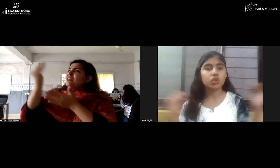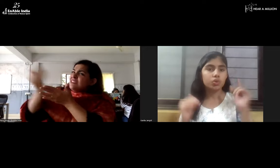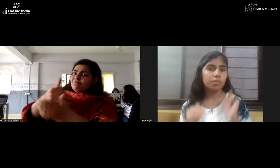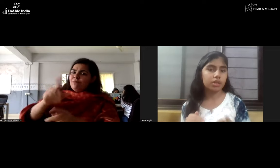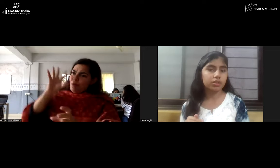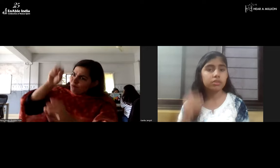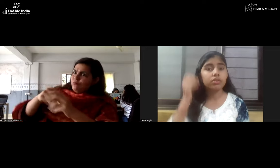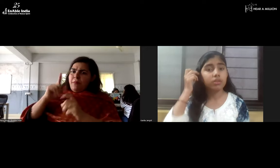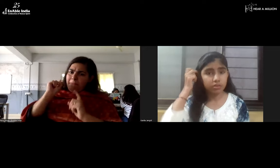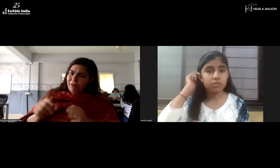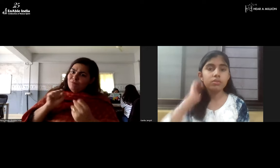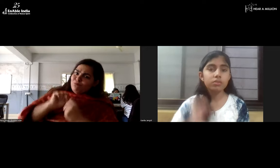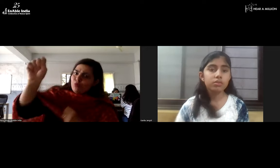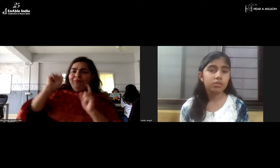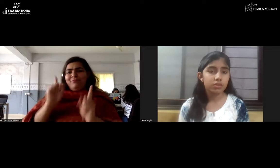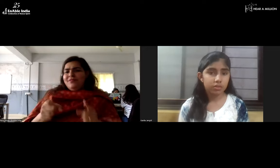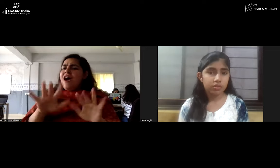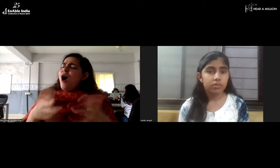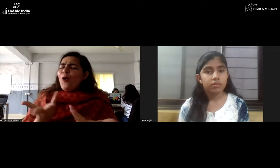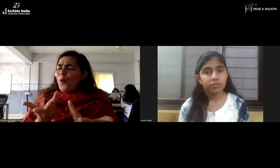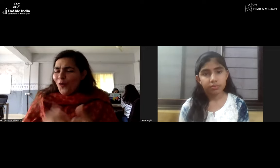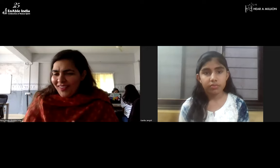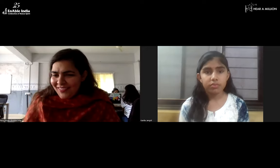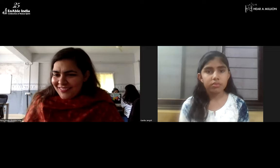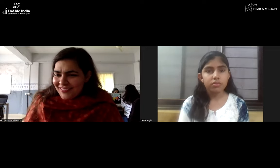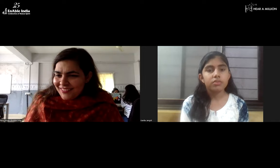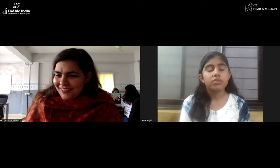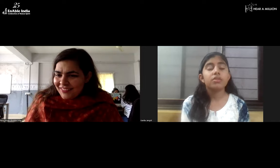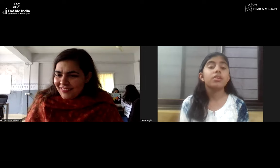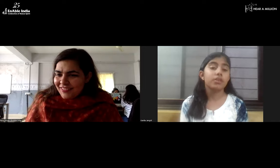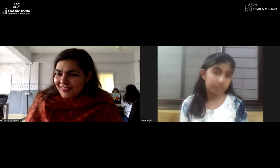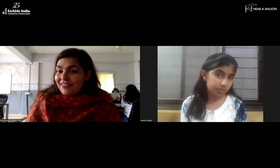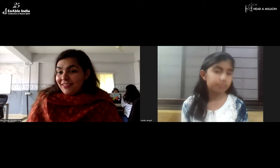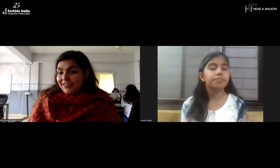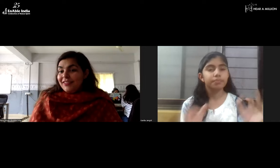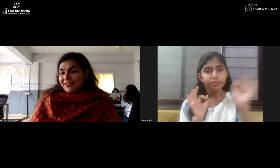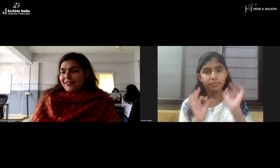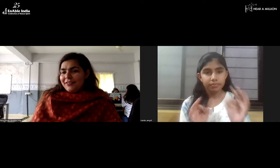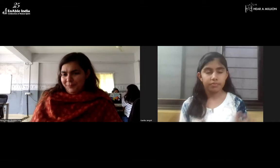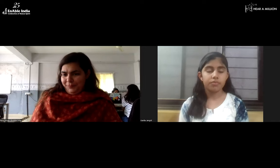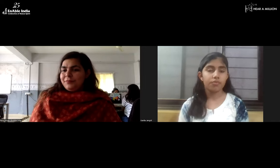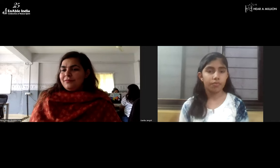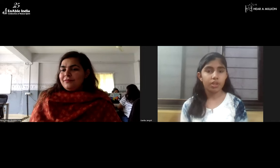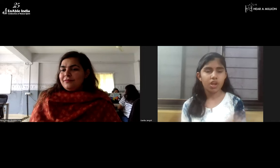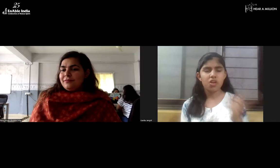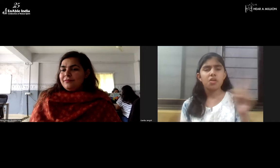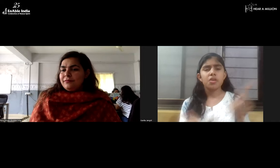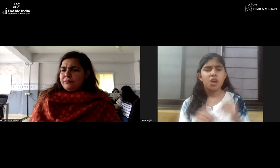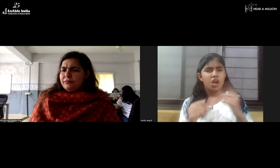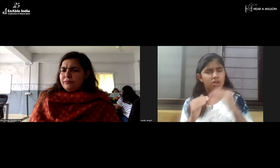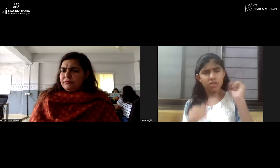Maharashtra, Nasik. I'm a class 8 student. All right, okay.